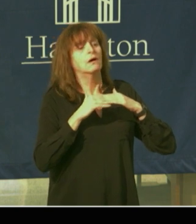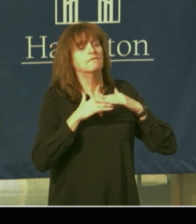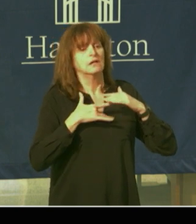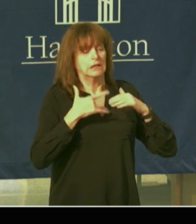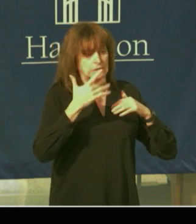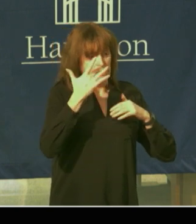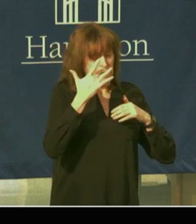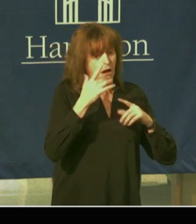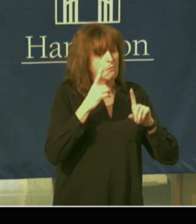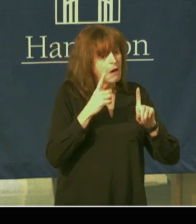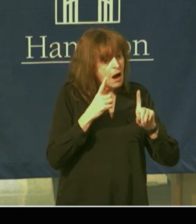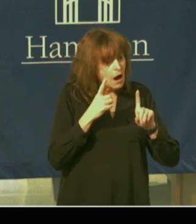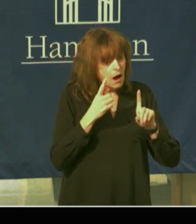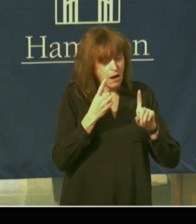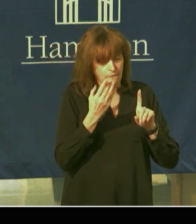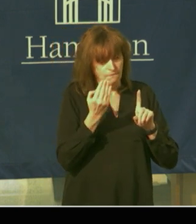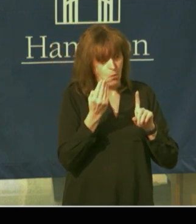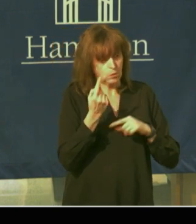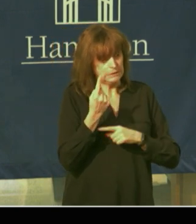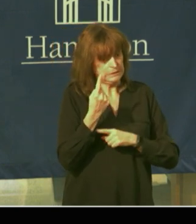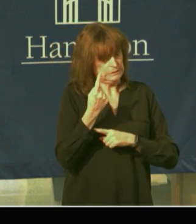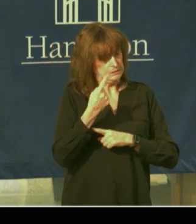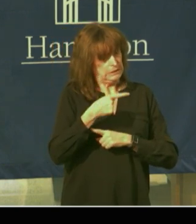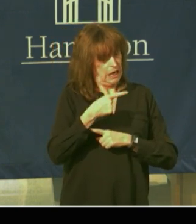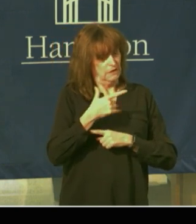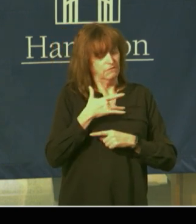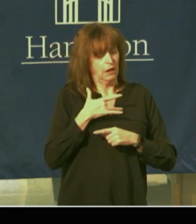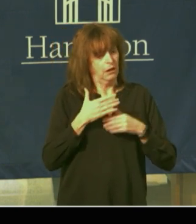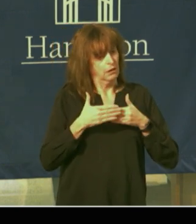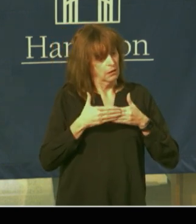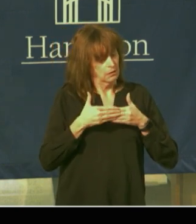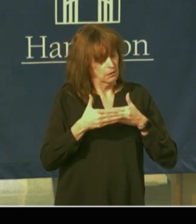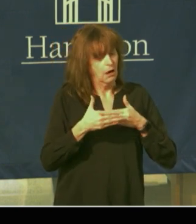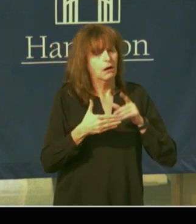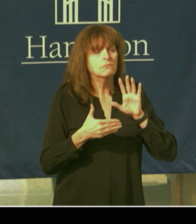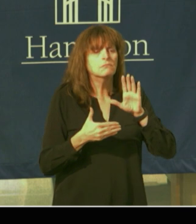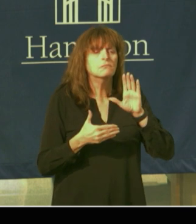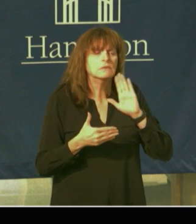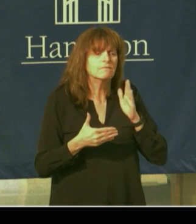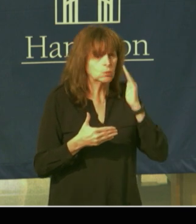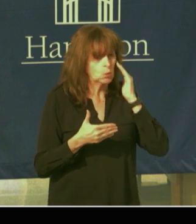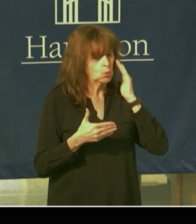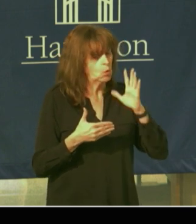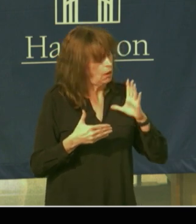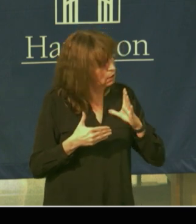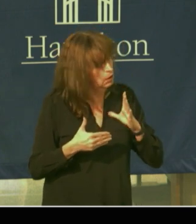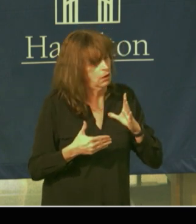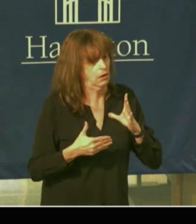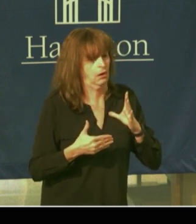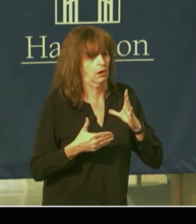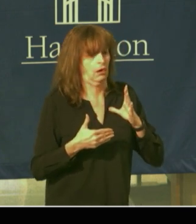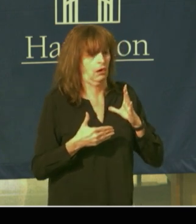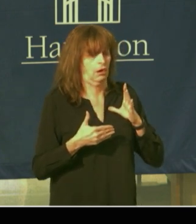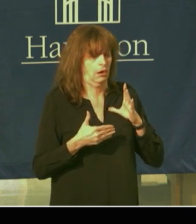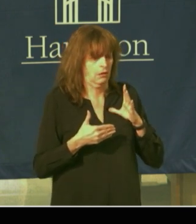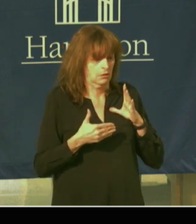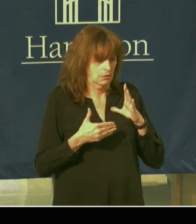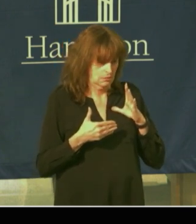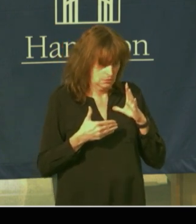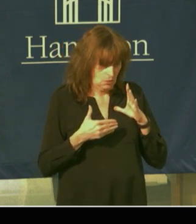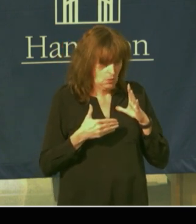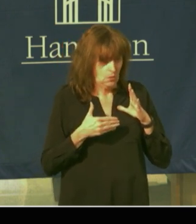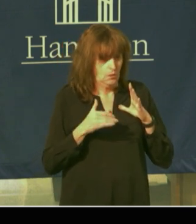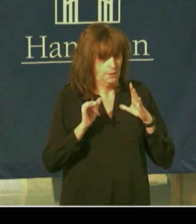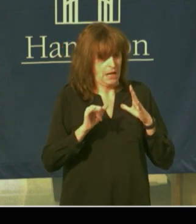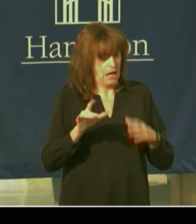window. So we know that, hey, if you're not sick 14 days after you were in that place where you could have potentially get